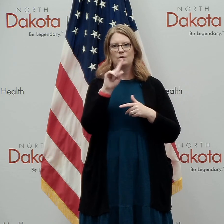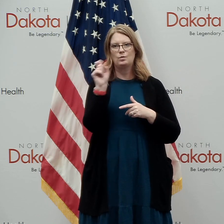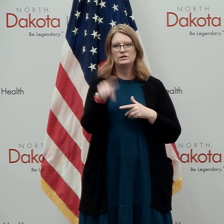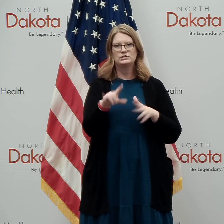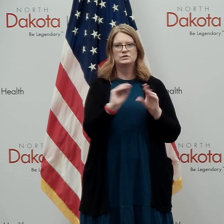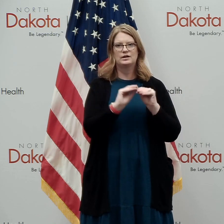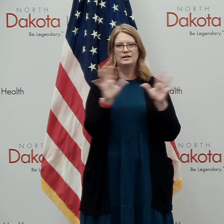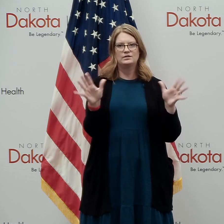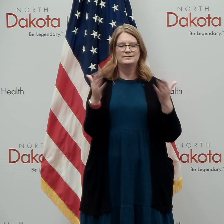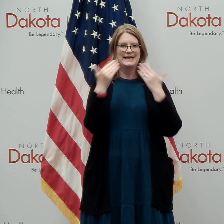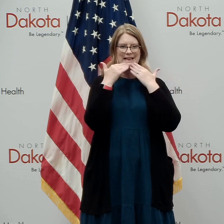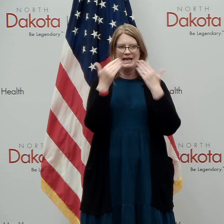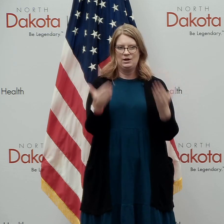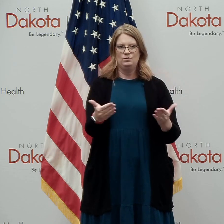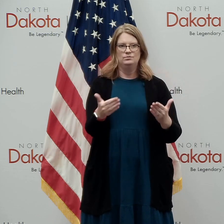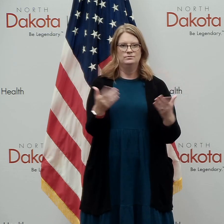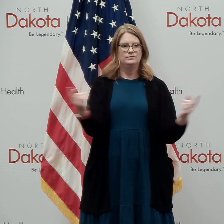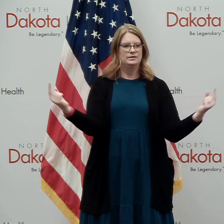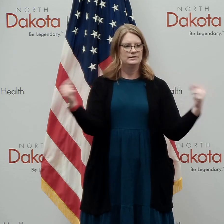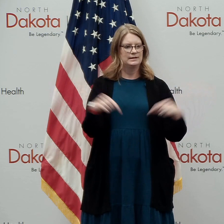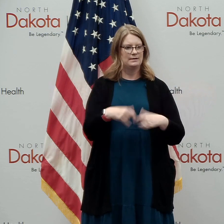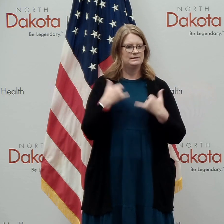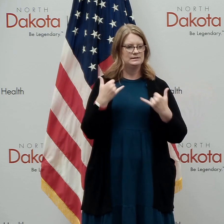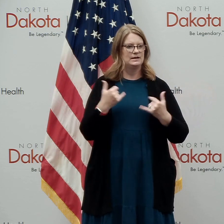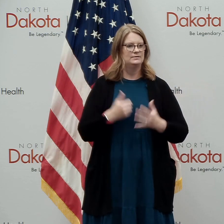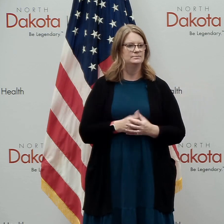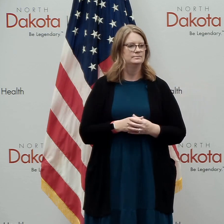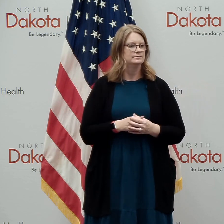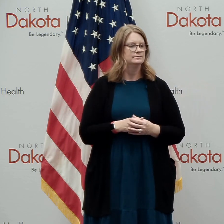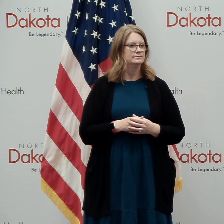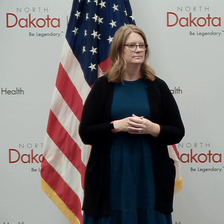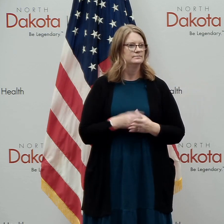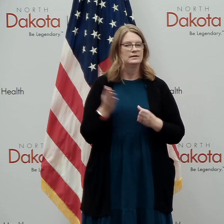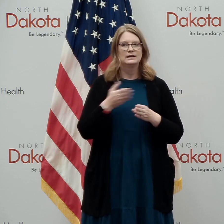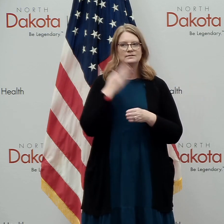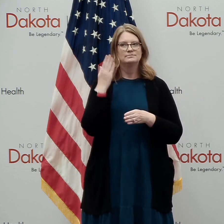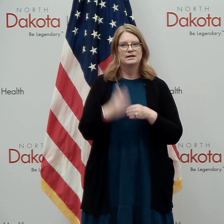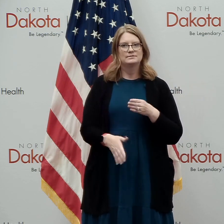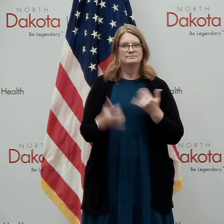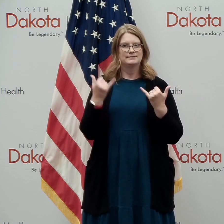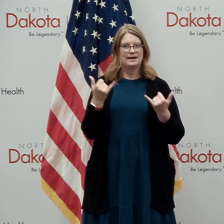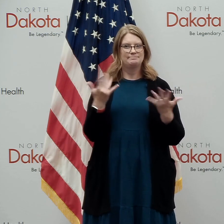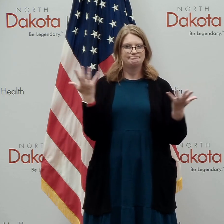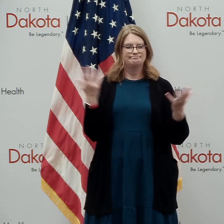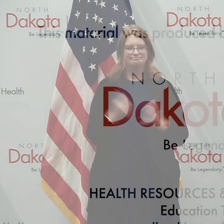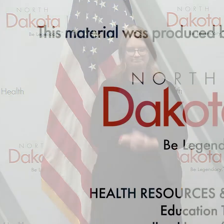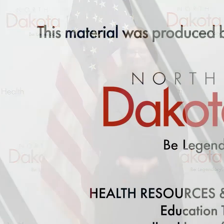need be. But thank you all for being here. That ends today's conference.